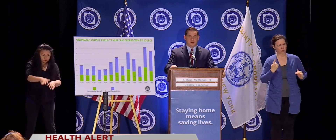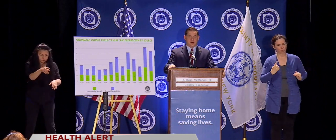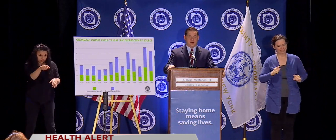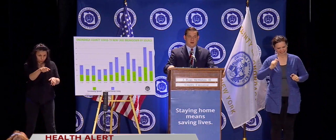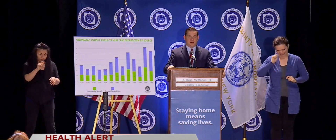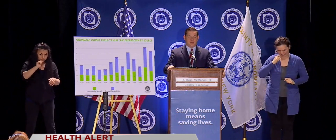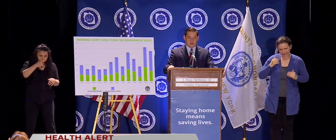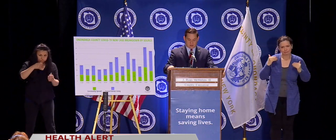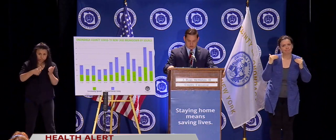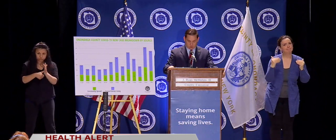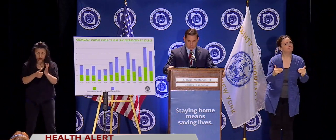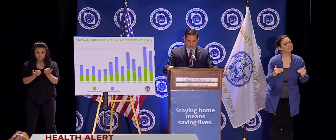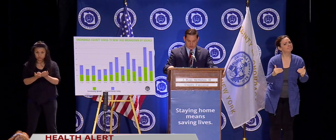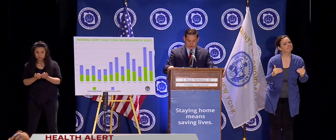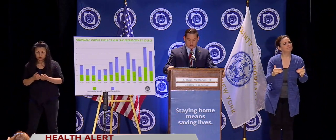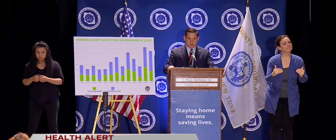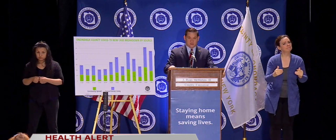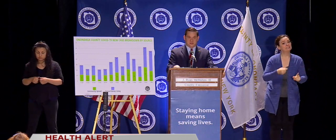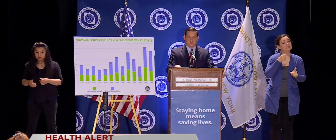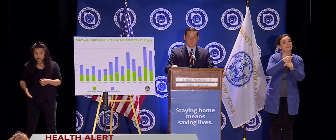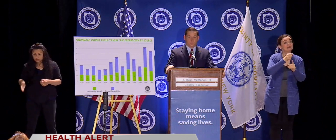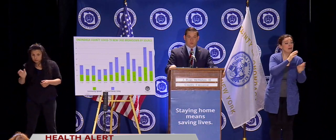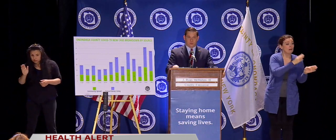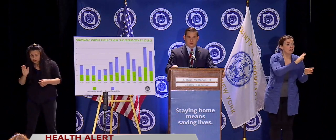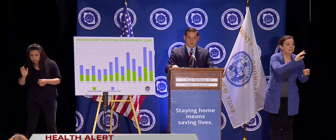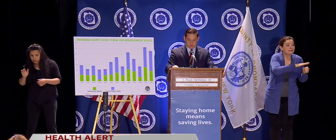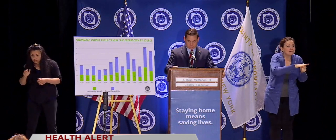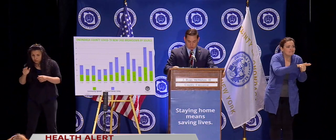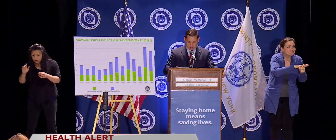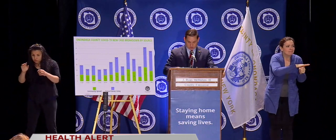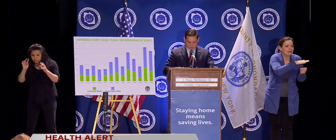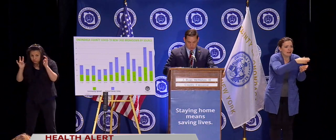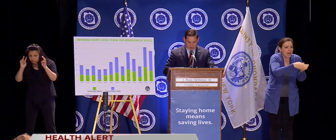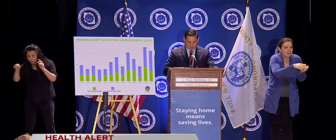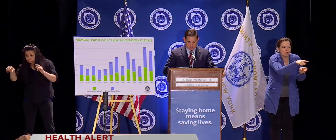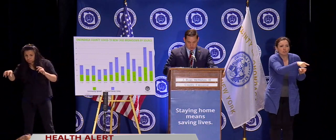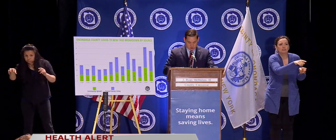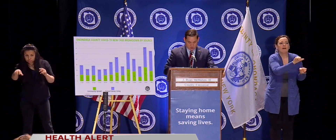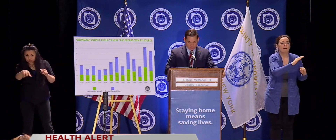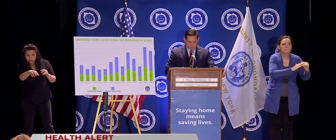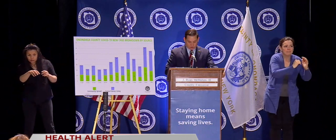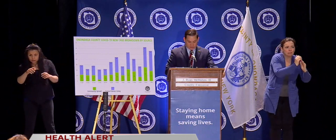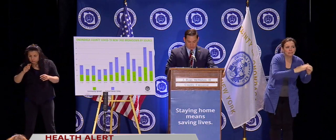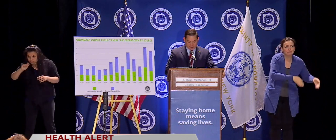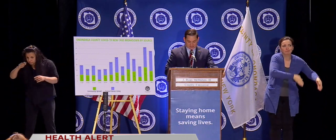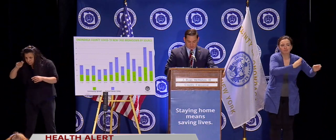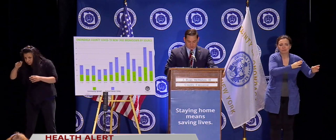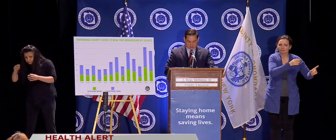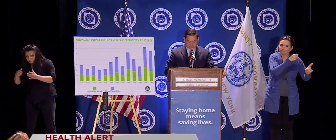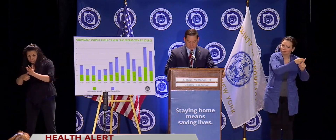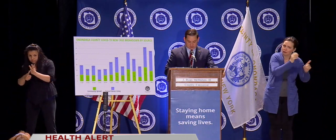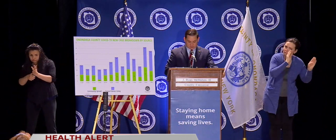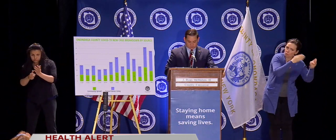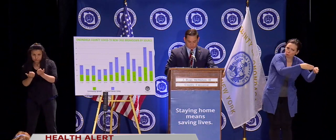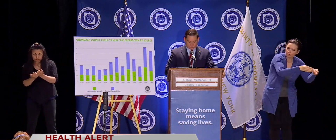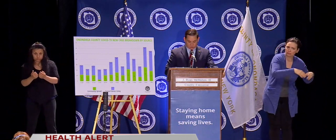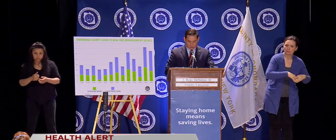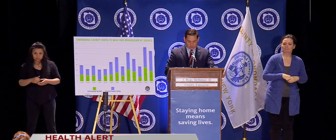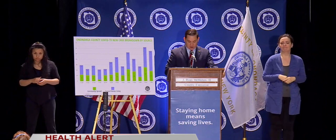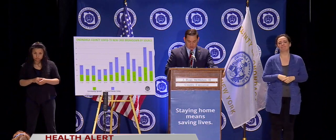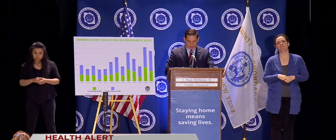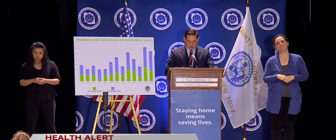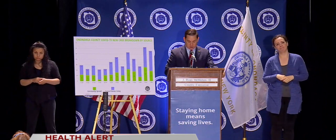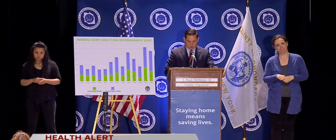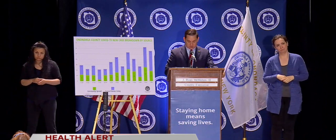neighborhoods and incorporating essential workers through this part as well. Related to positive cases,